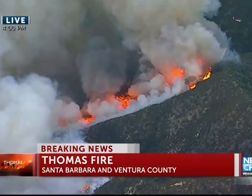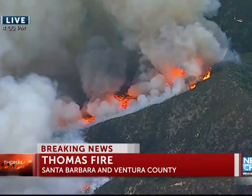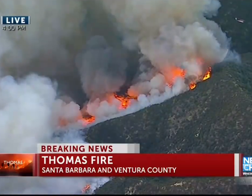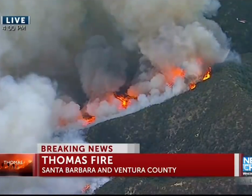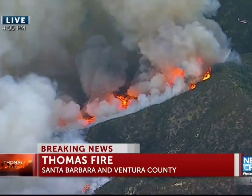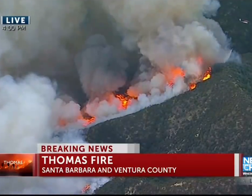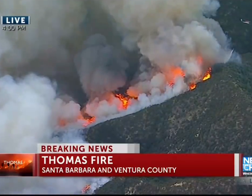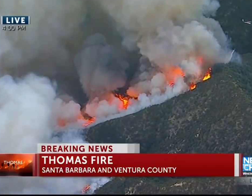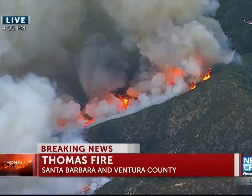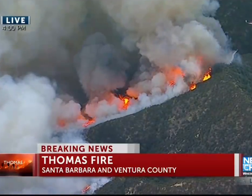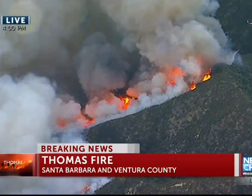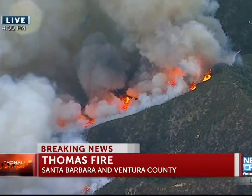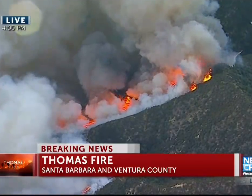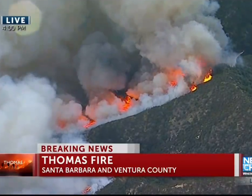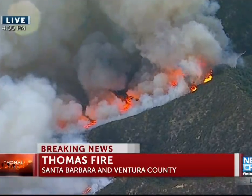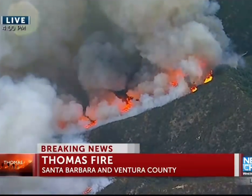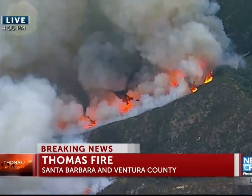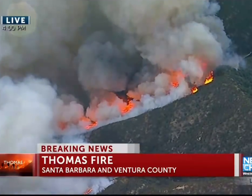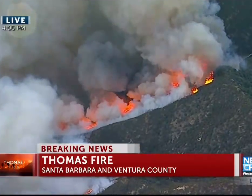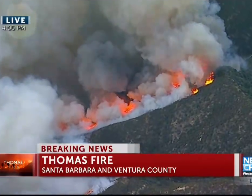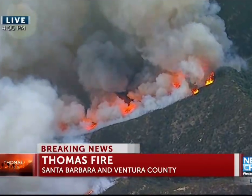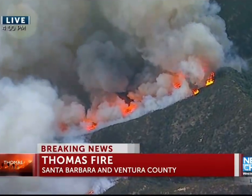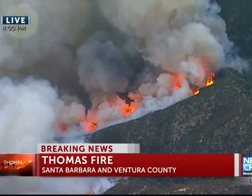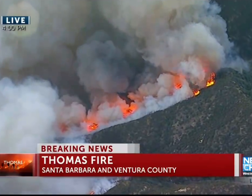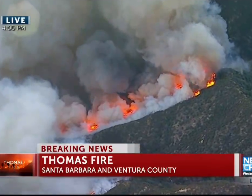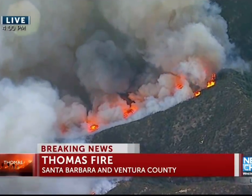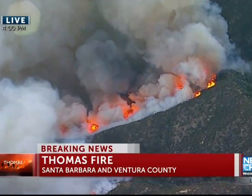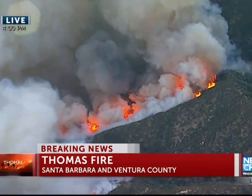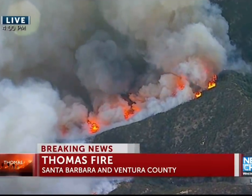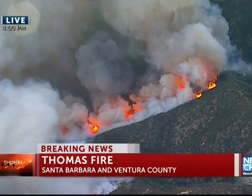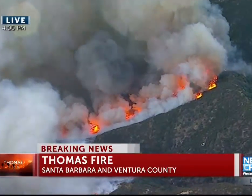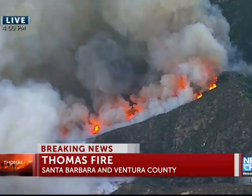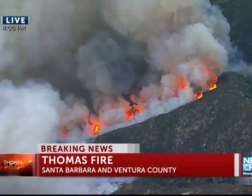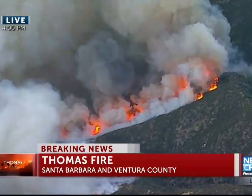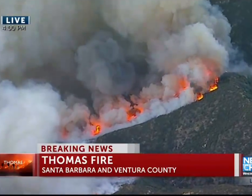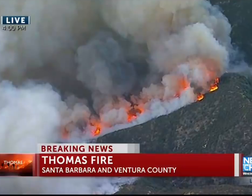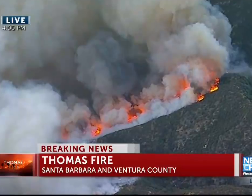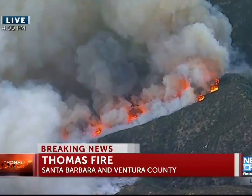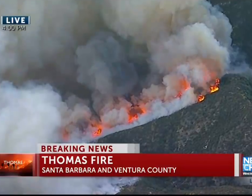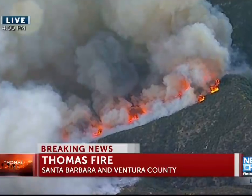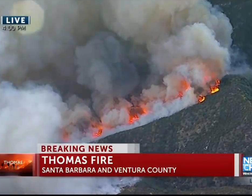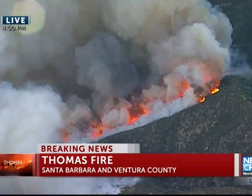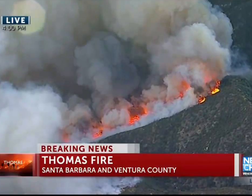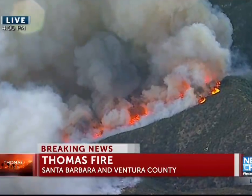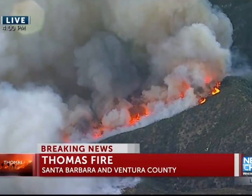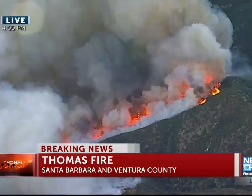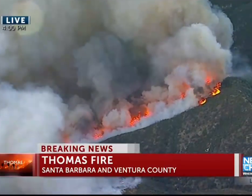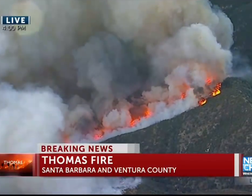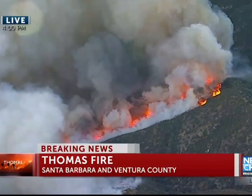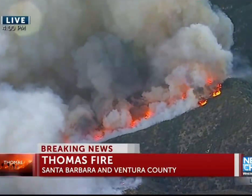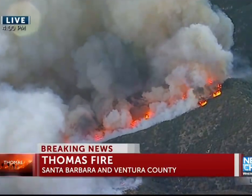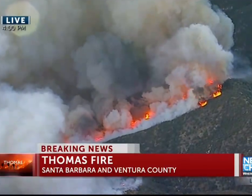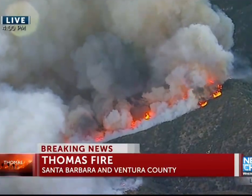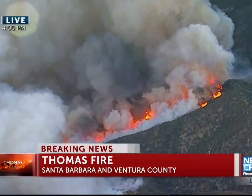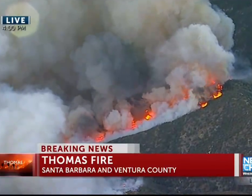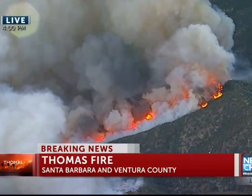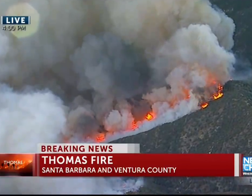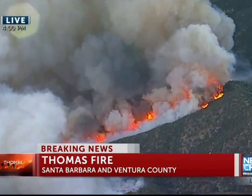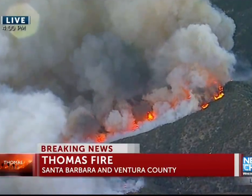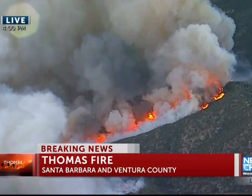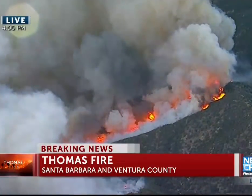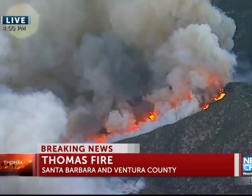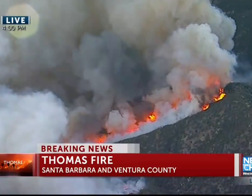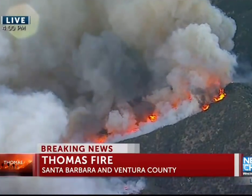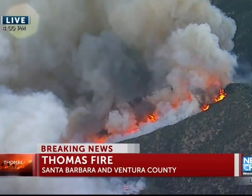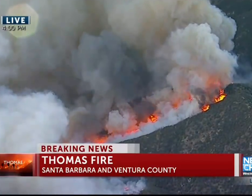Hasn't progressed as far as the flank that's burning towards Santa Barbara and Carpinteria and Summerland and those